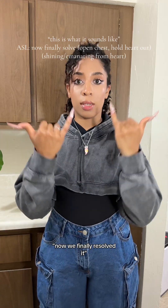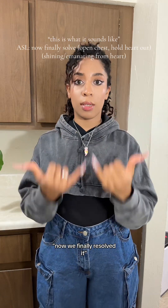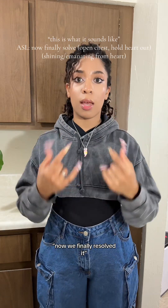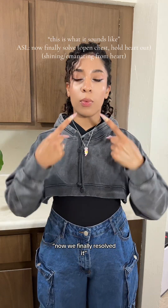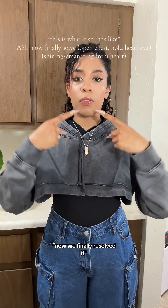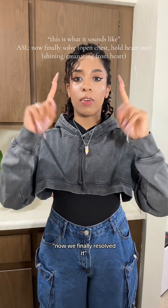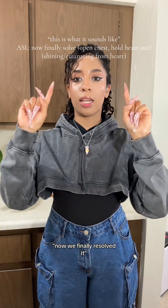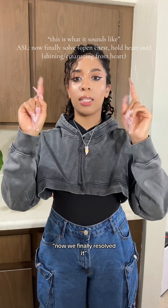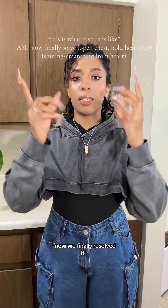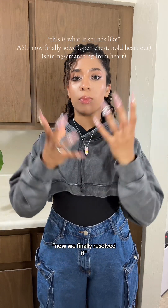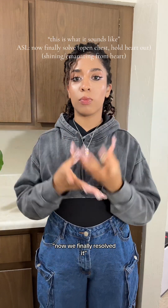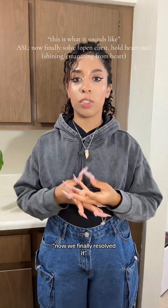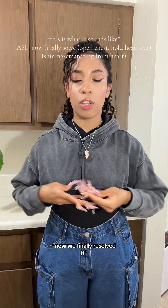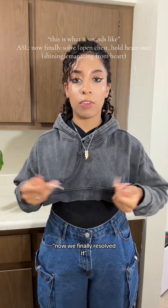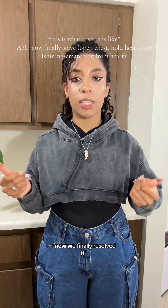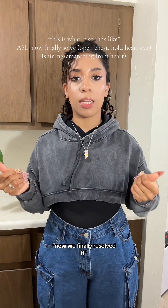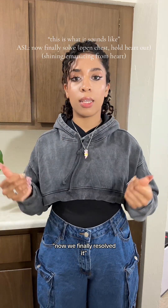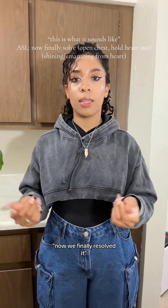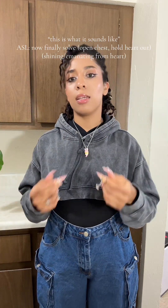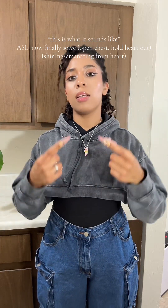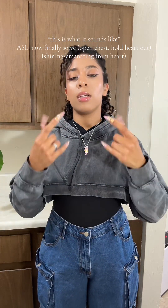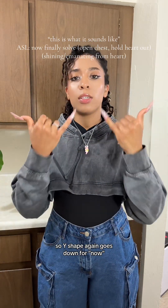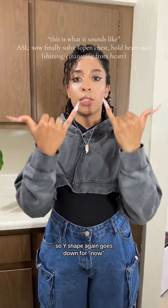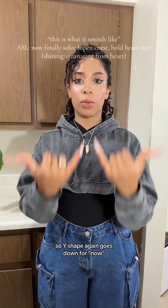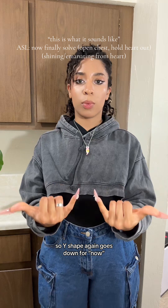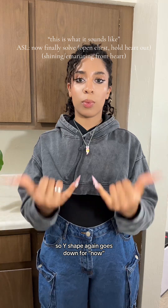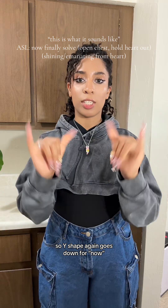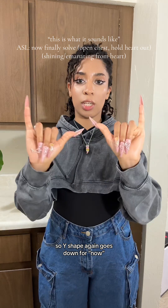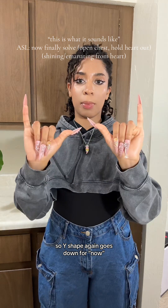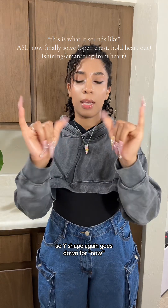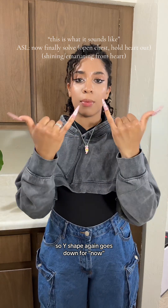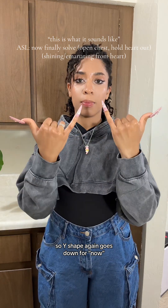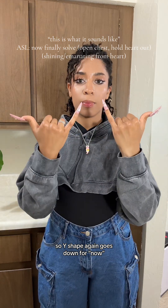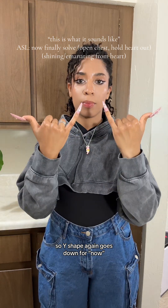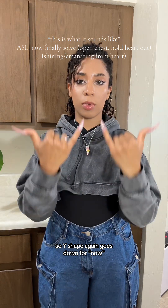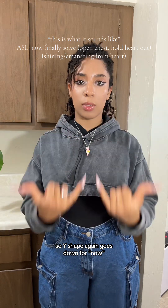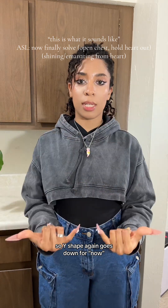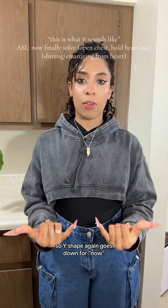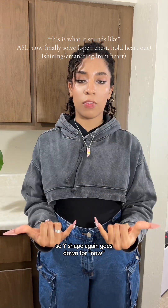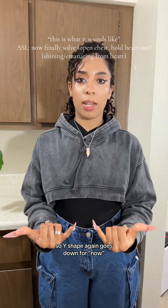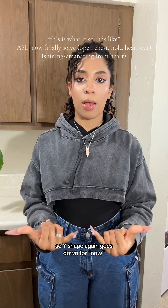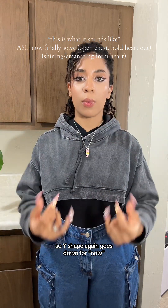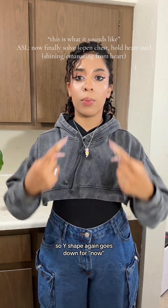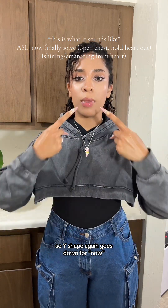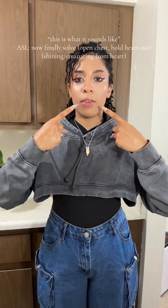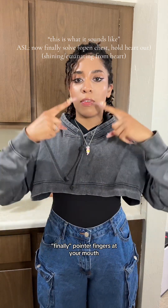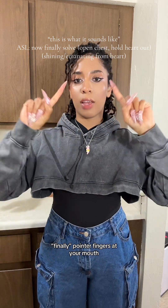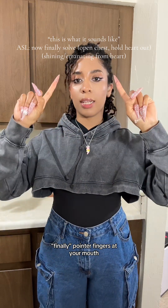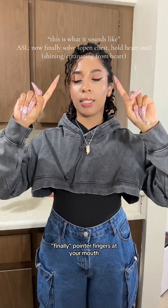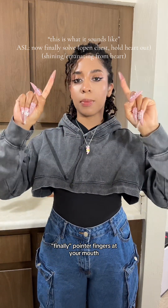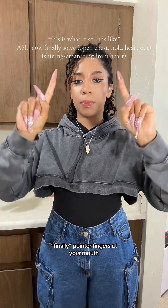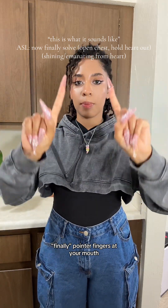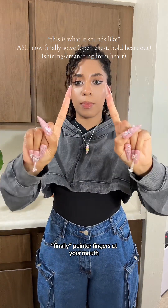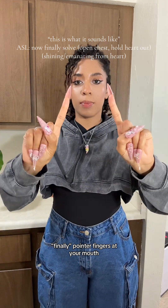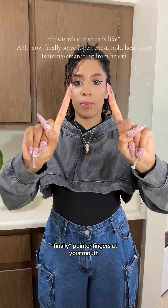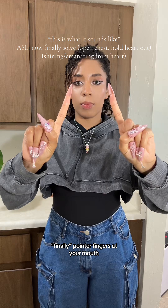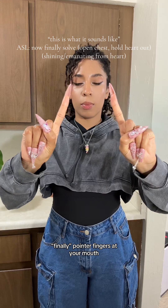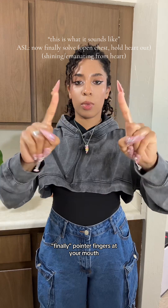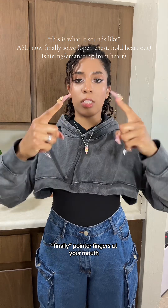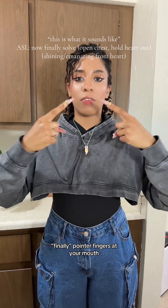Now we finally resolved it. So Y shape again, goes down for now. Finally, point your finger